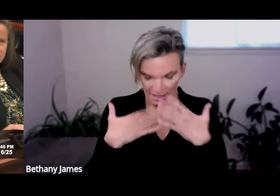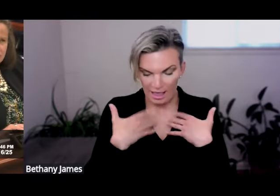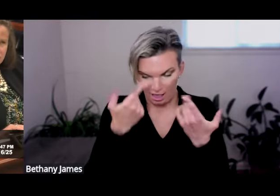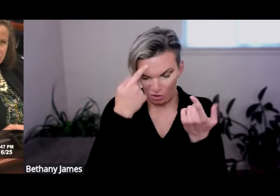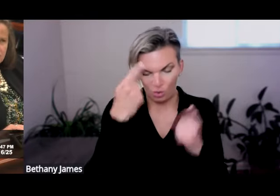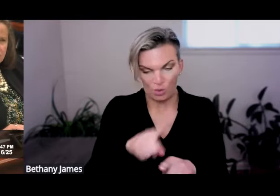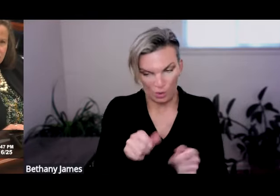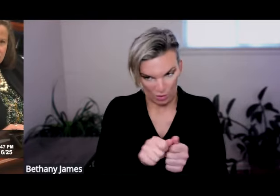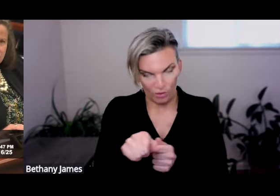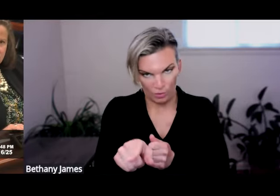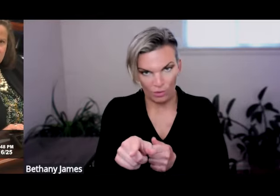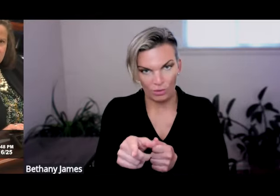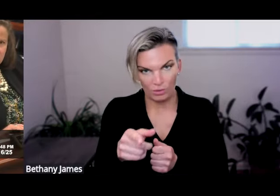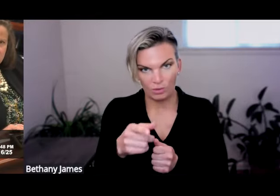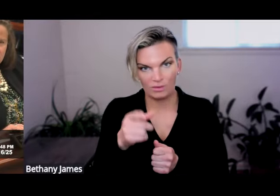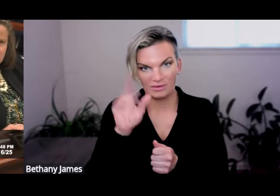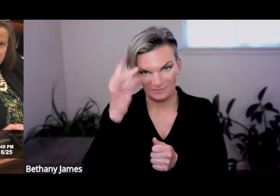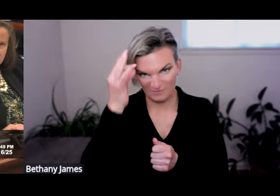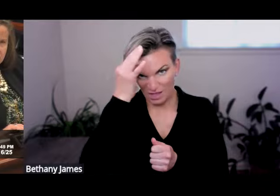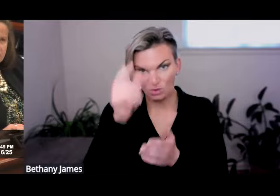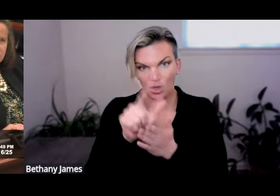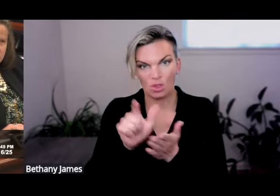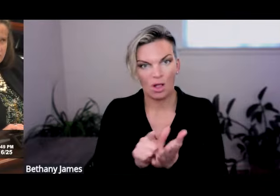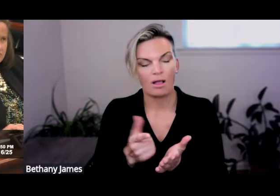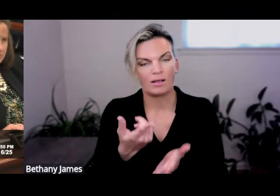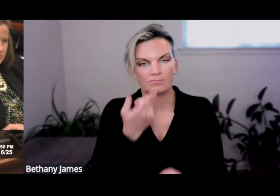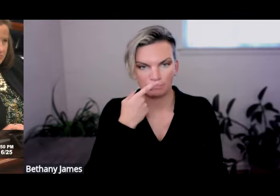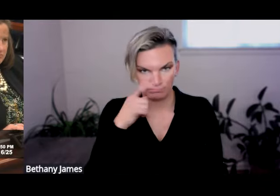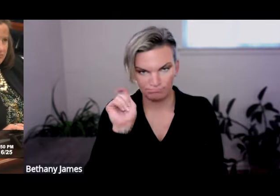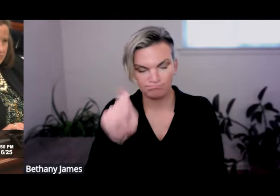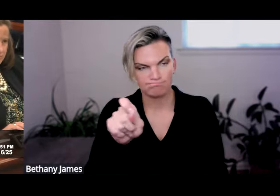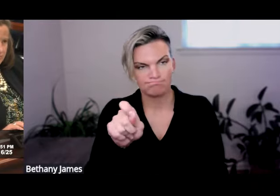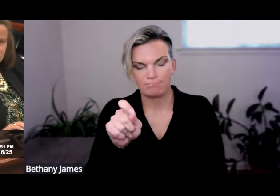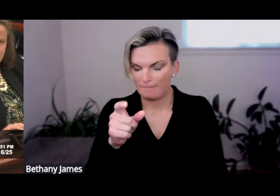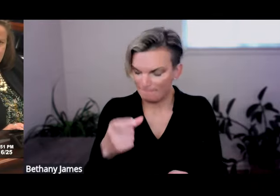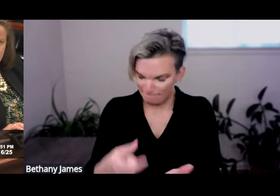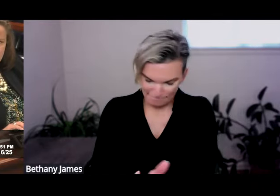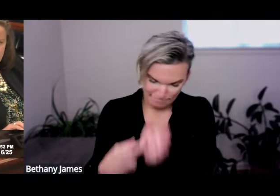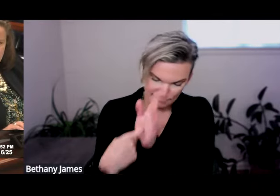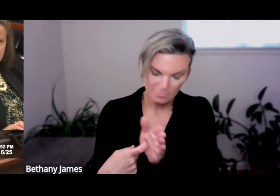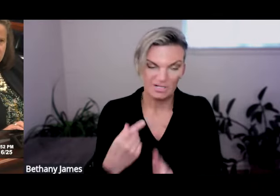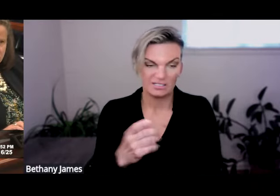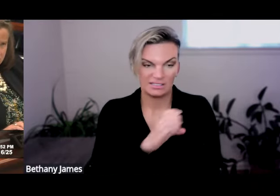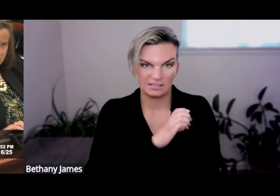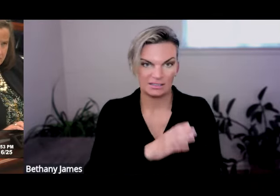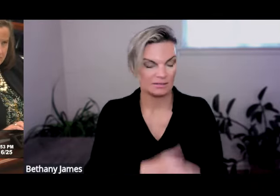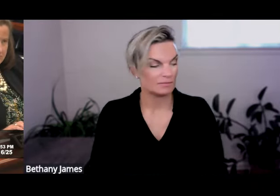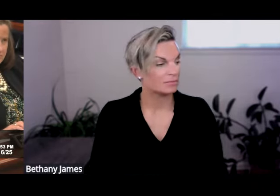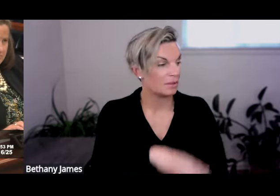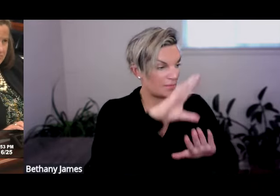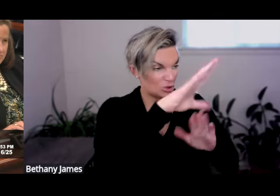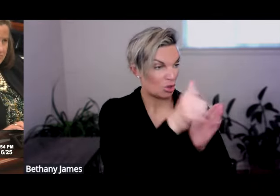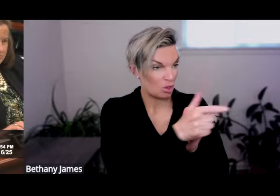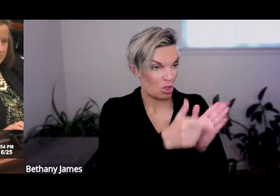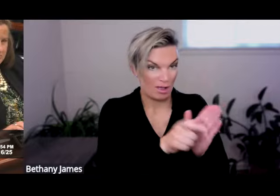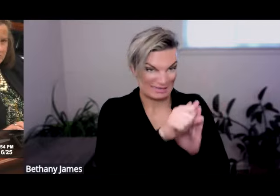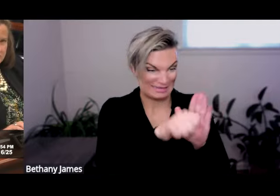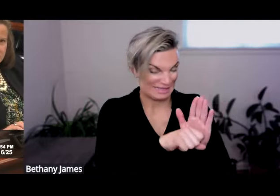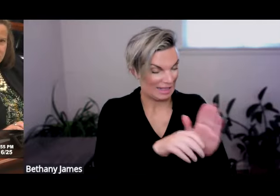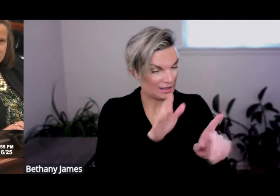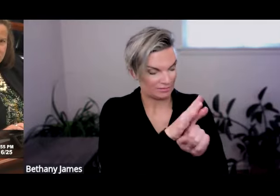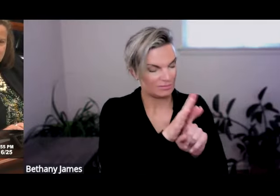that federal law says you have to be a citizen to vote. Michigan law says you have to be a citizen to vote. So